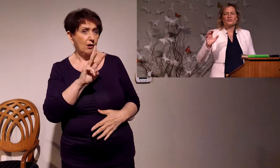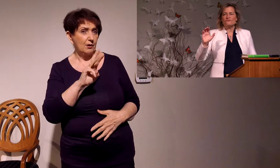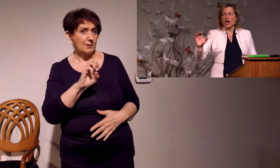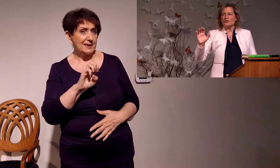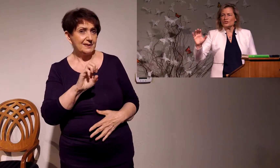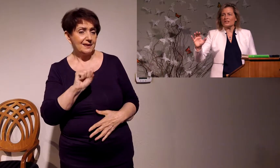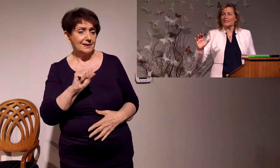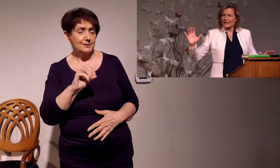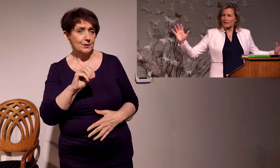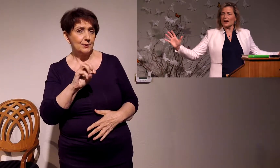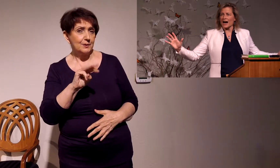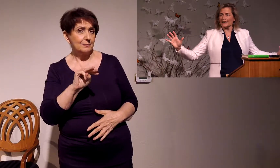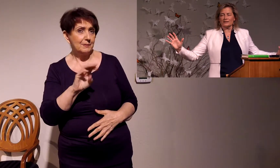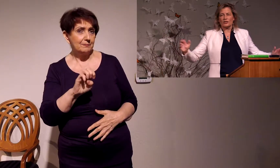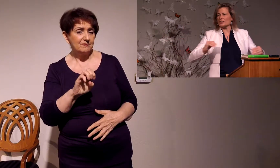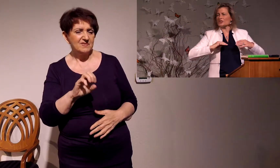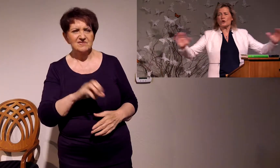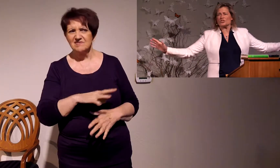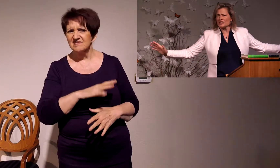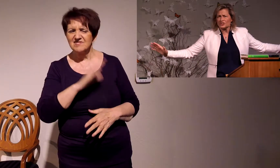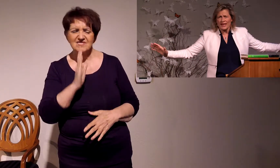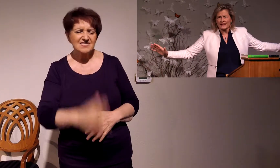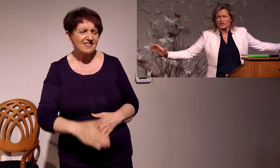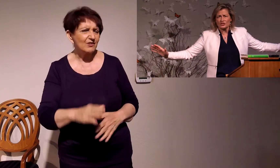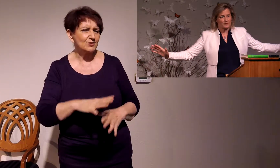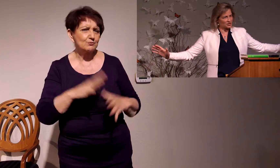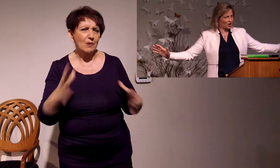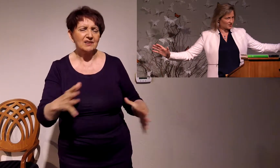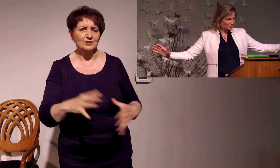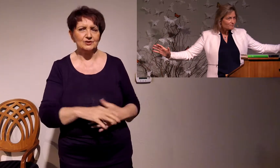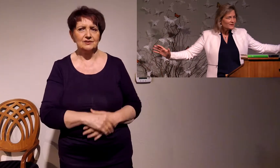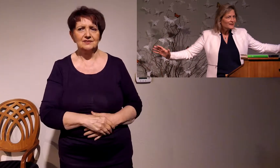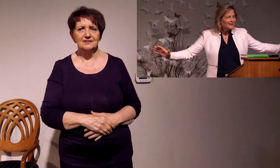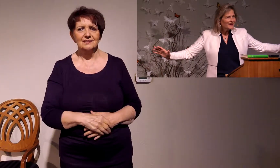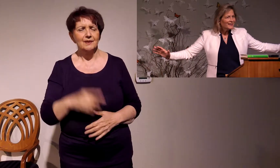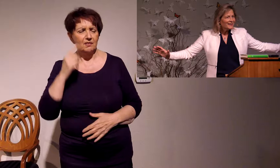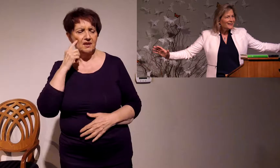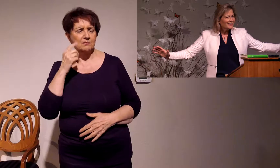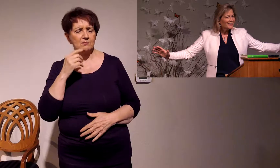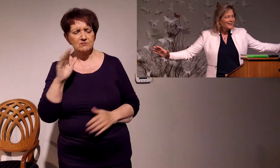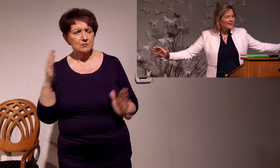There is no such, think of God, there is no such thing as too much awesome.